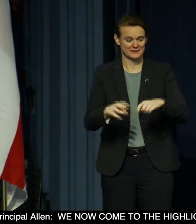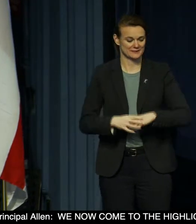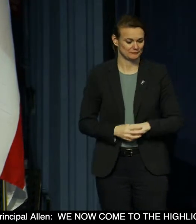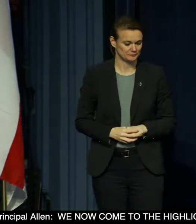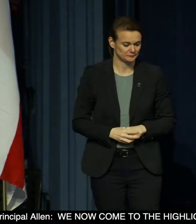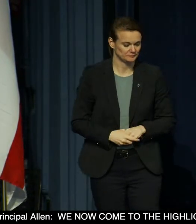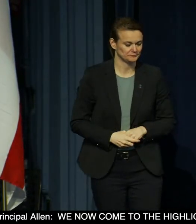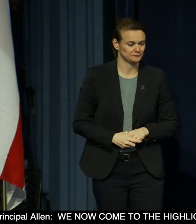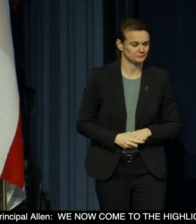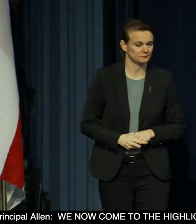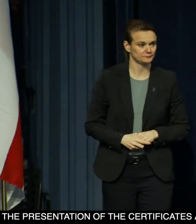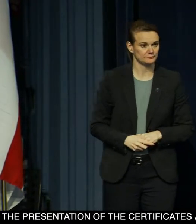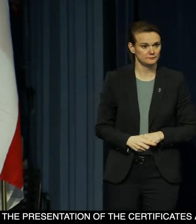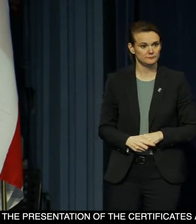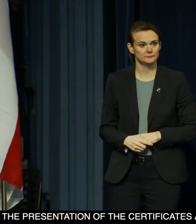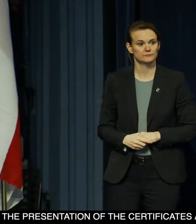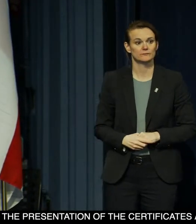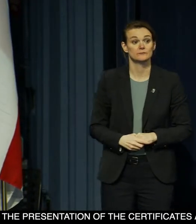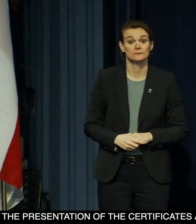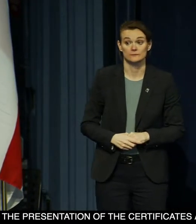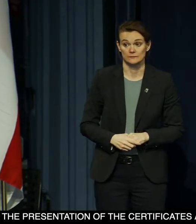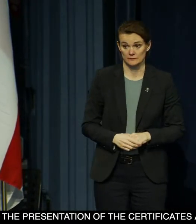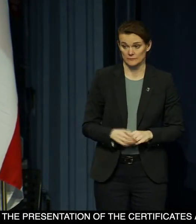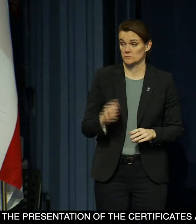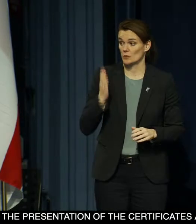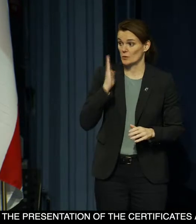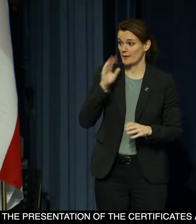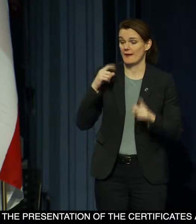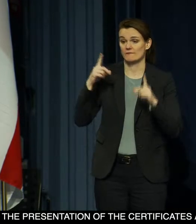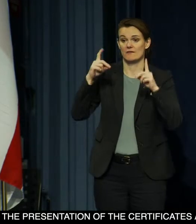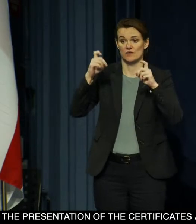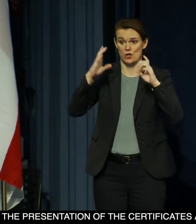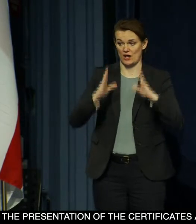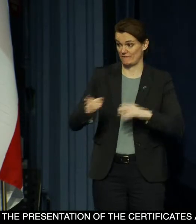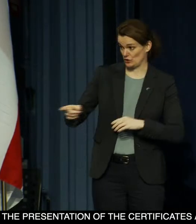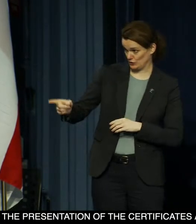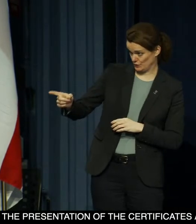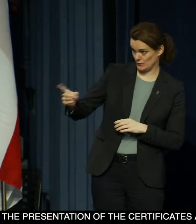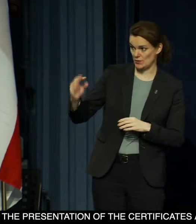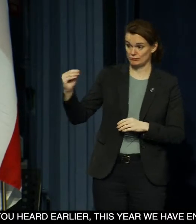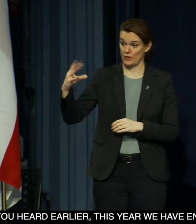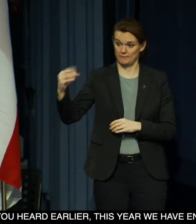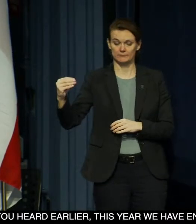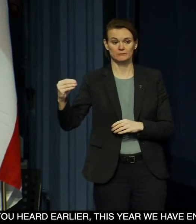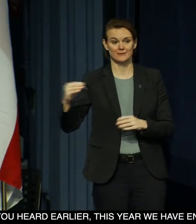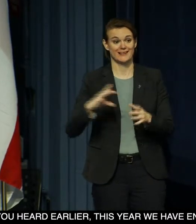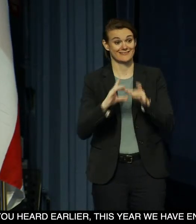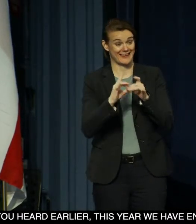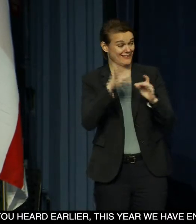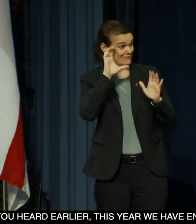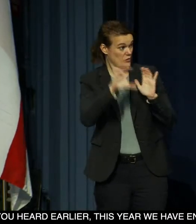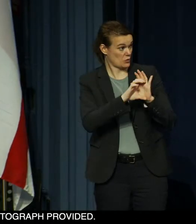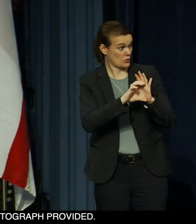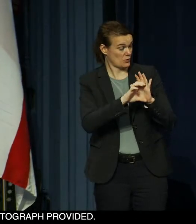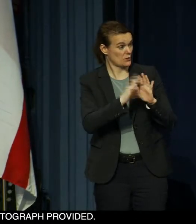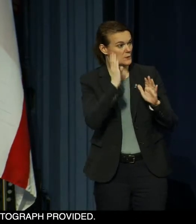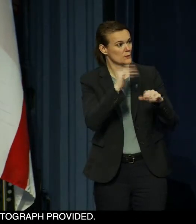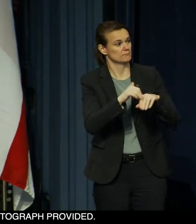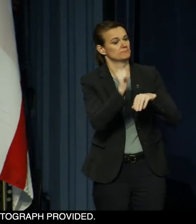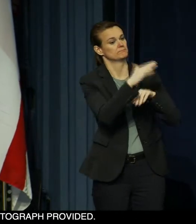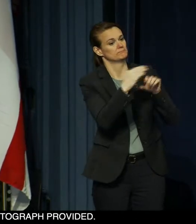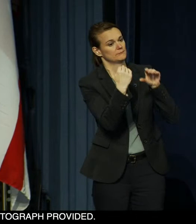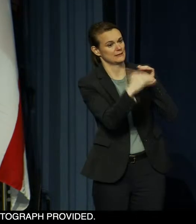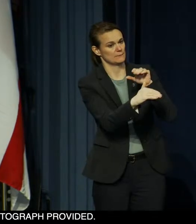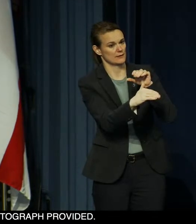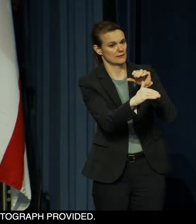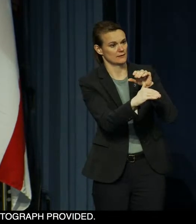you heard earlier, this year we have ensured that each graduate will have a photograph provided. A link to the photos will be emailed to students.